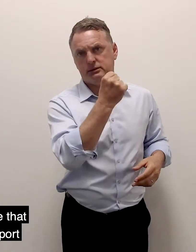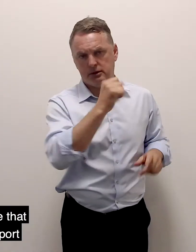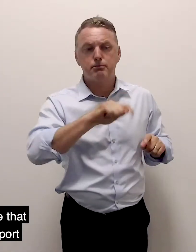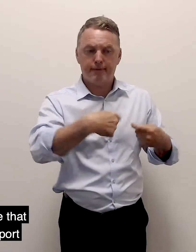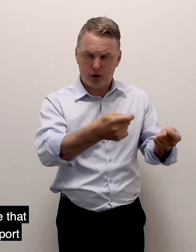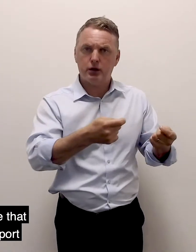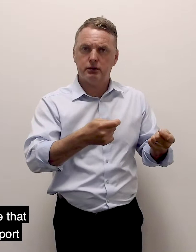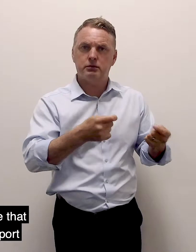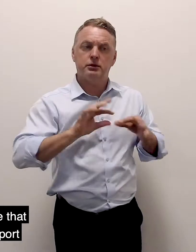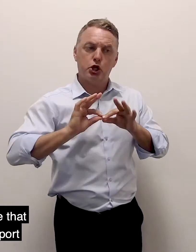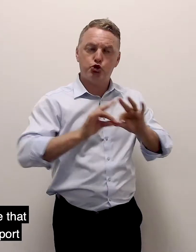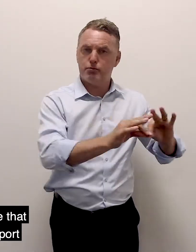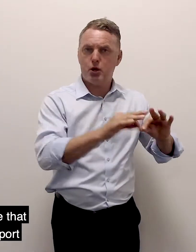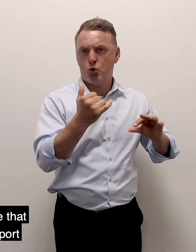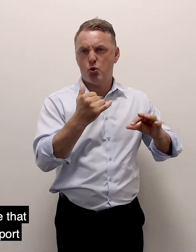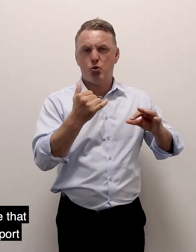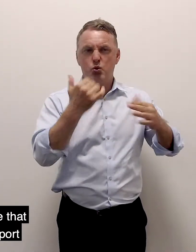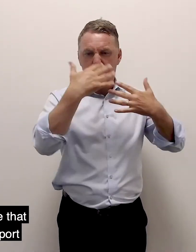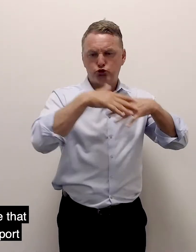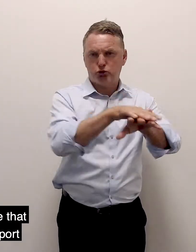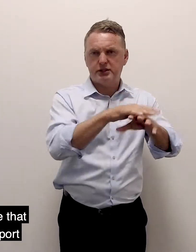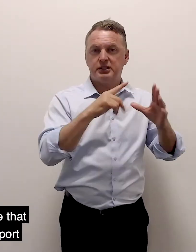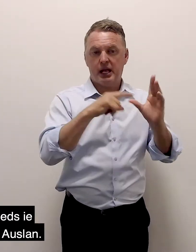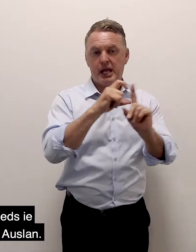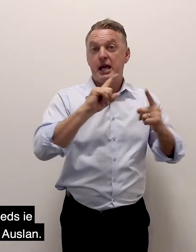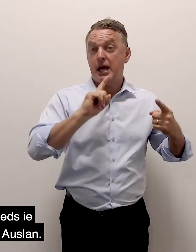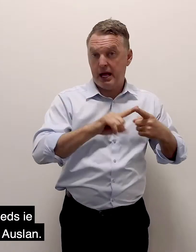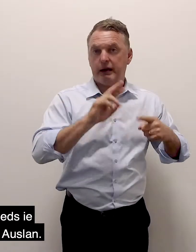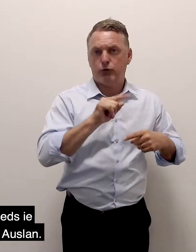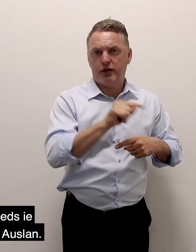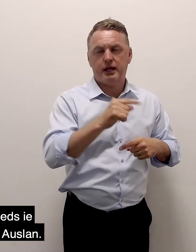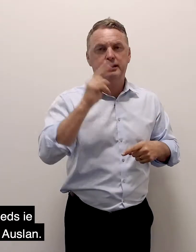provide an integration aid that can give the